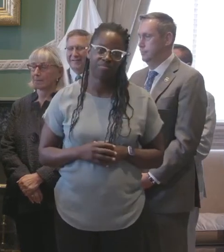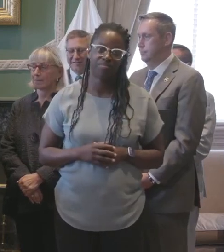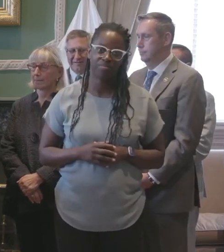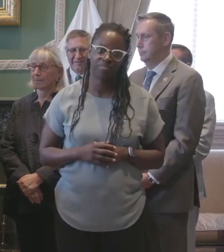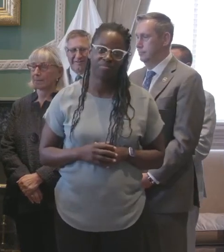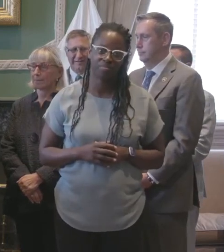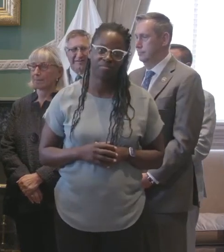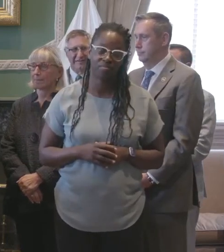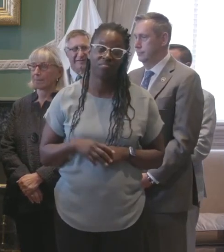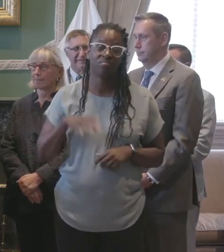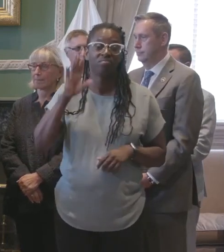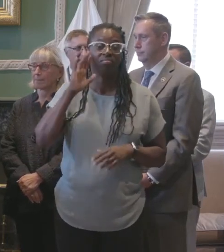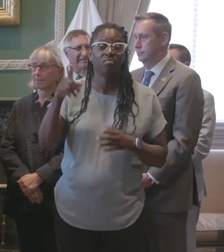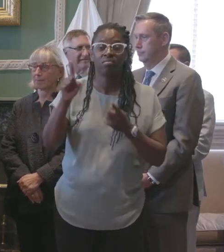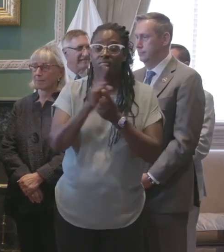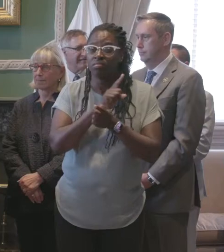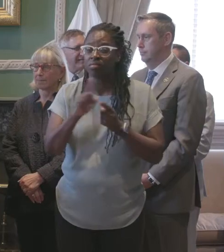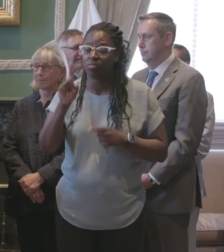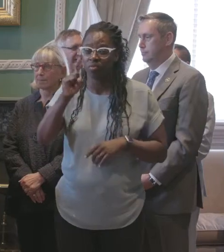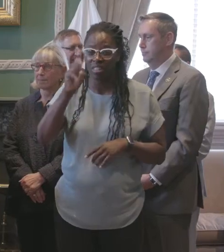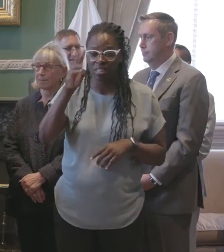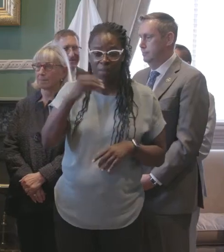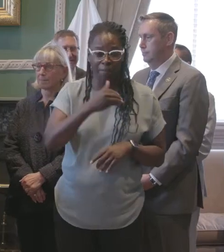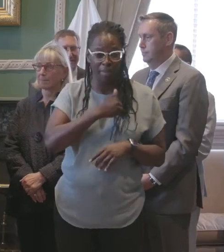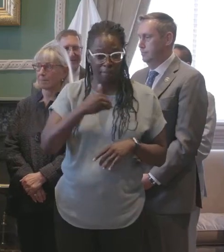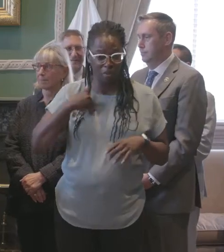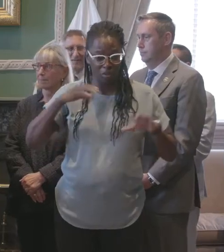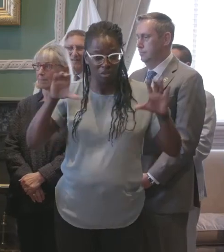and listened to requests, some of them